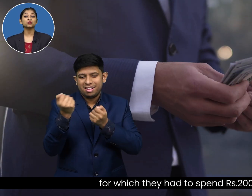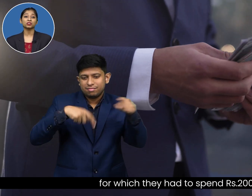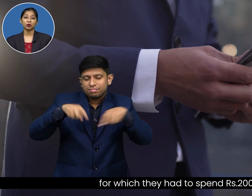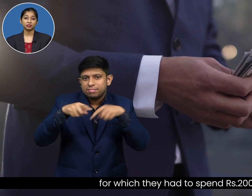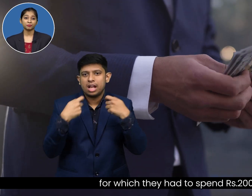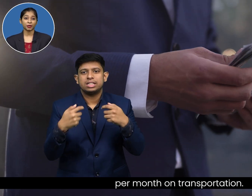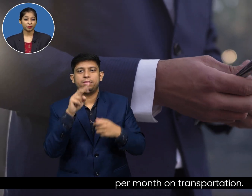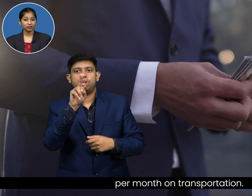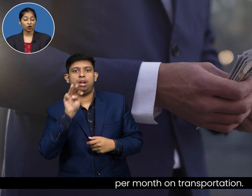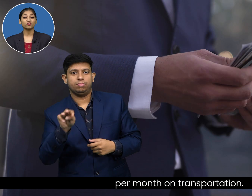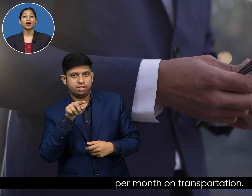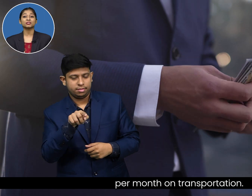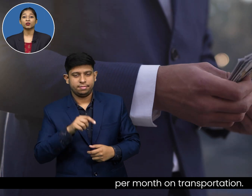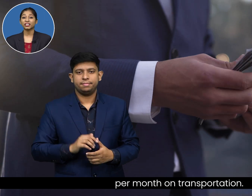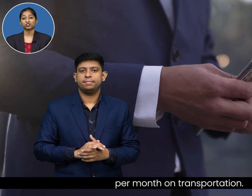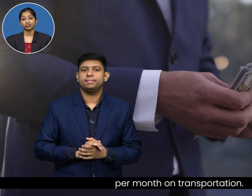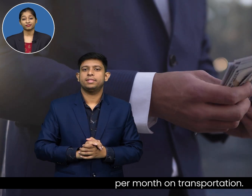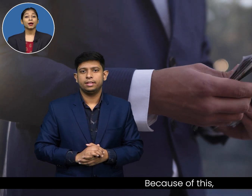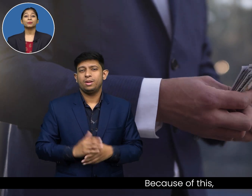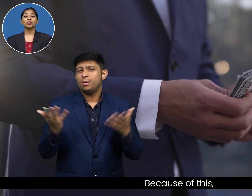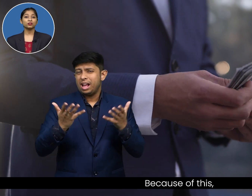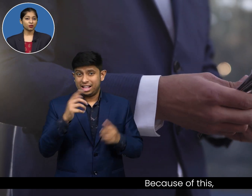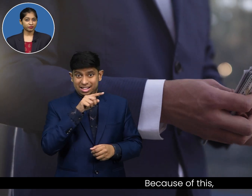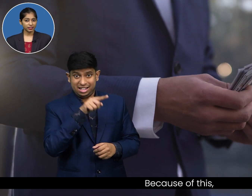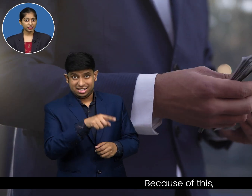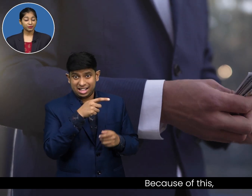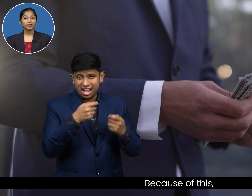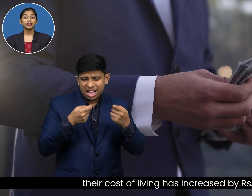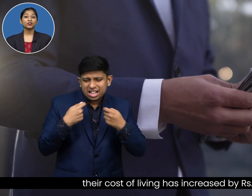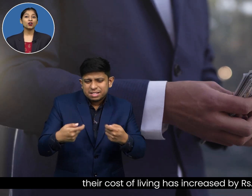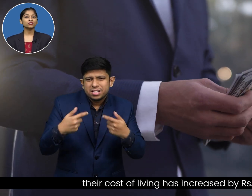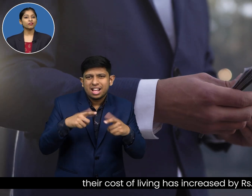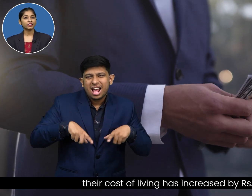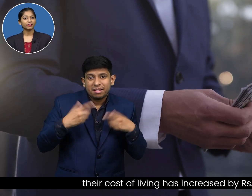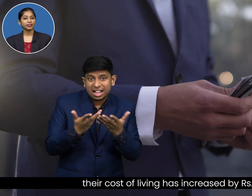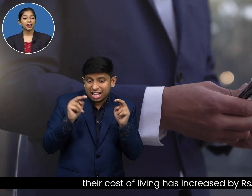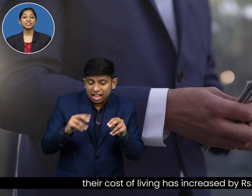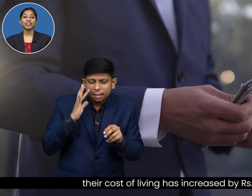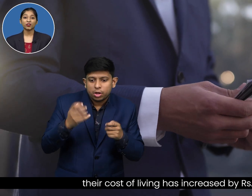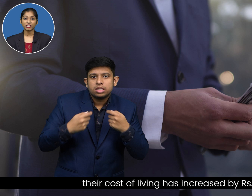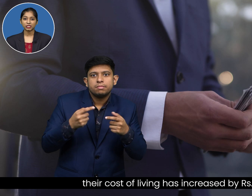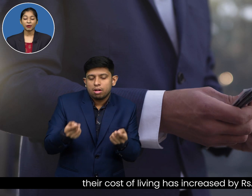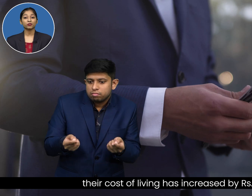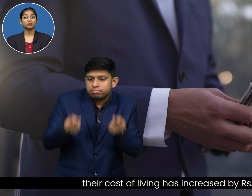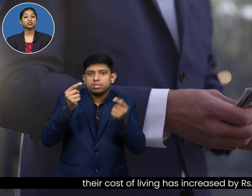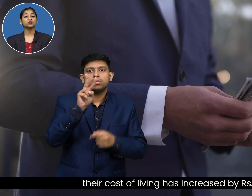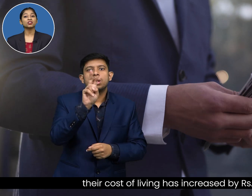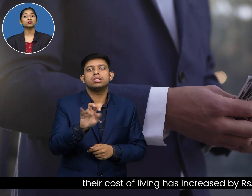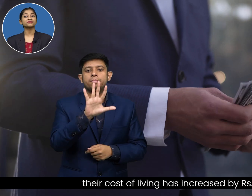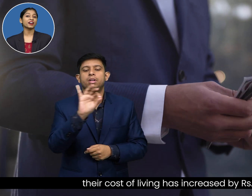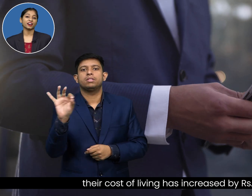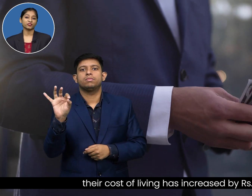Rs 2,000 per month on transportation. Because of this, their cost of living has increased by